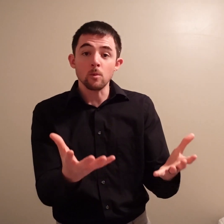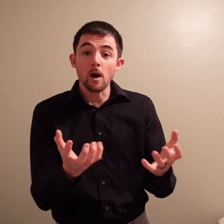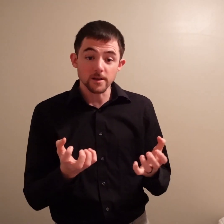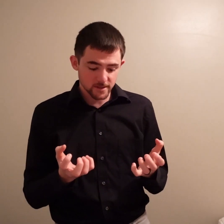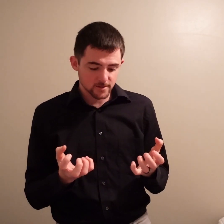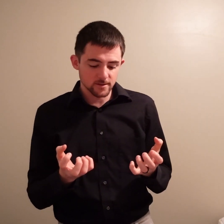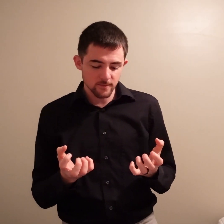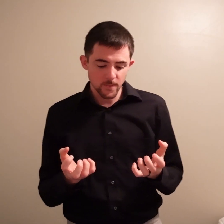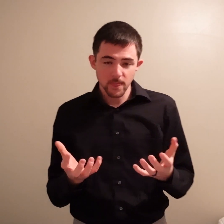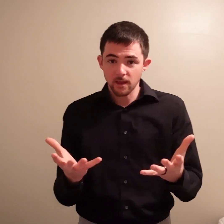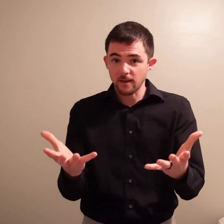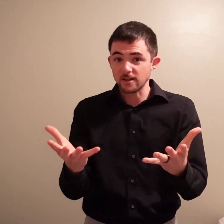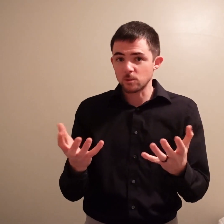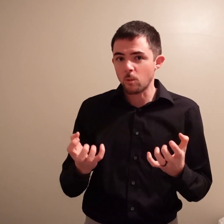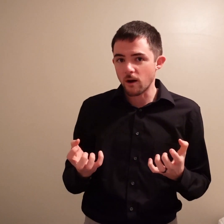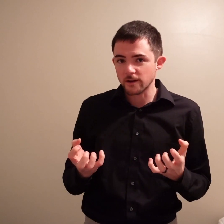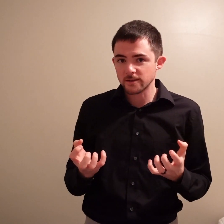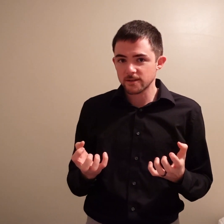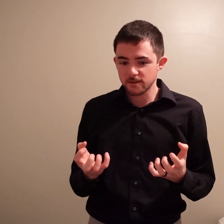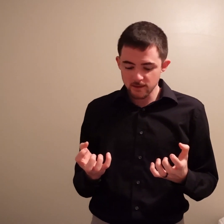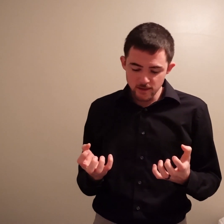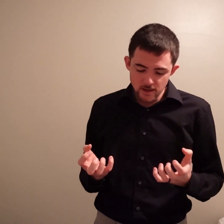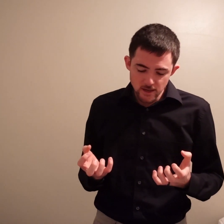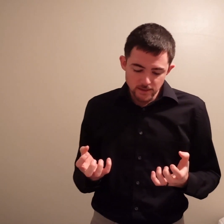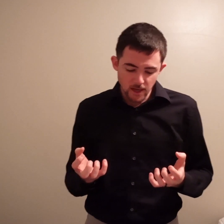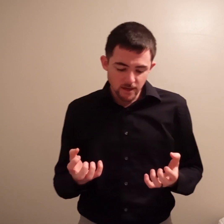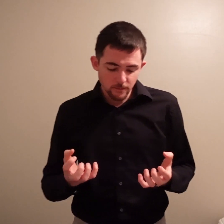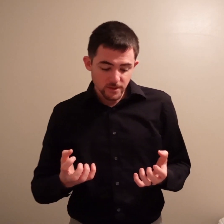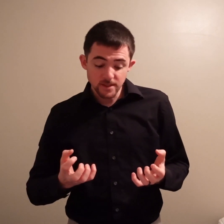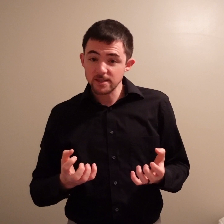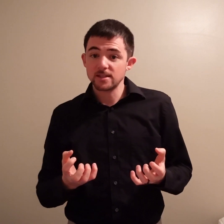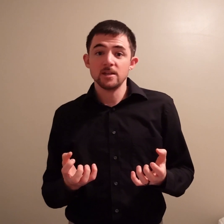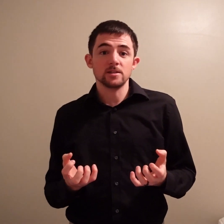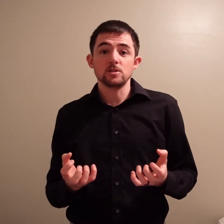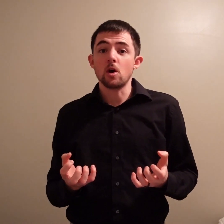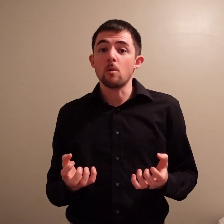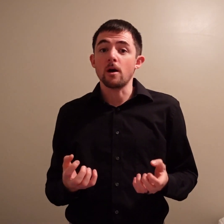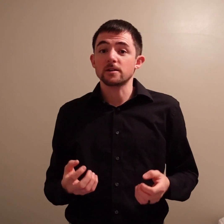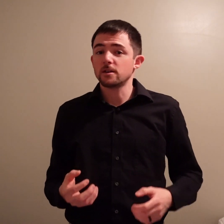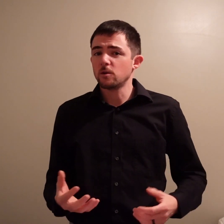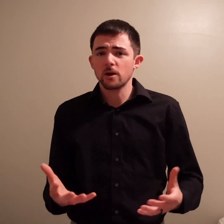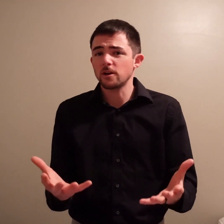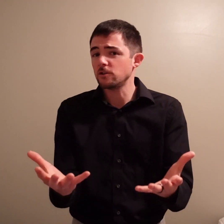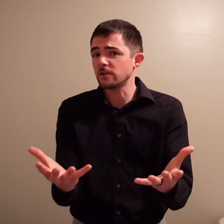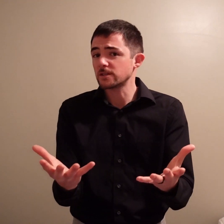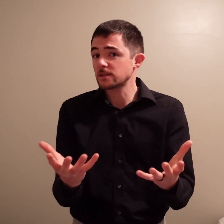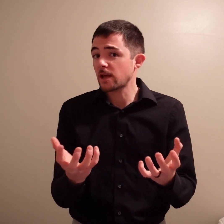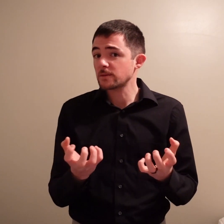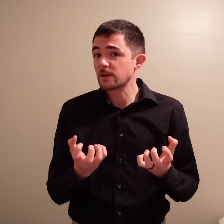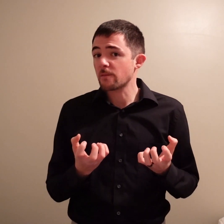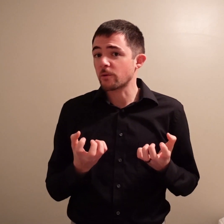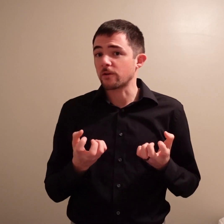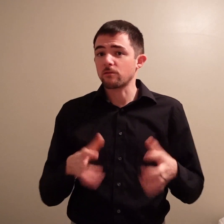want it. Okay, that's want. Sign number 16 is don't want. We're going to do the same sign, but we're going to throw it